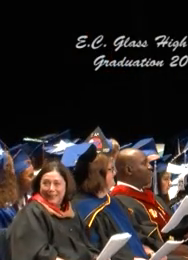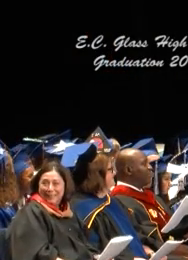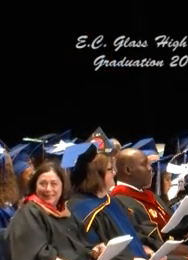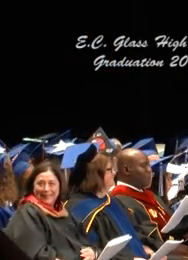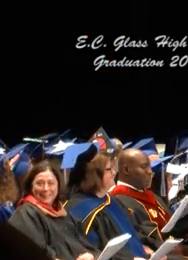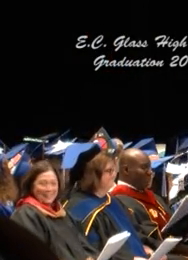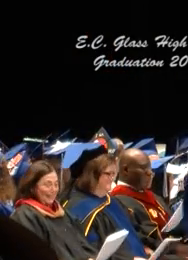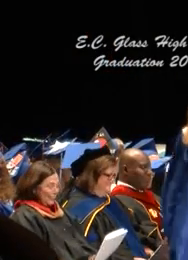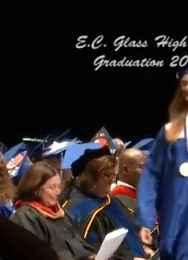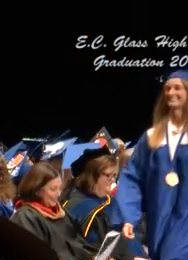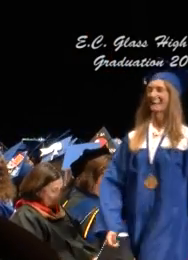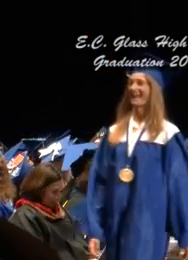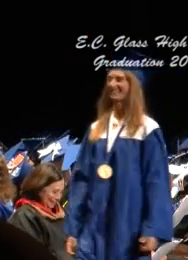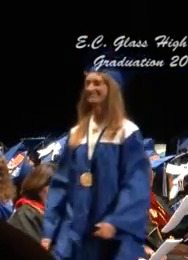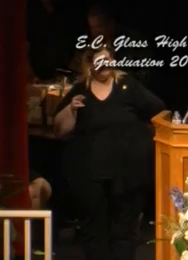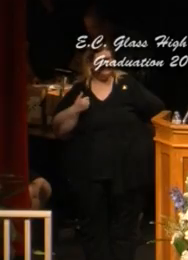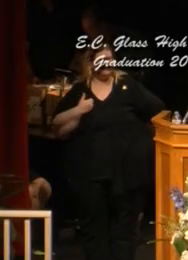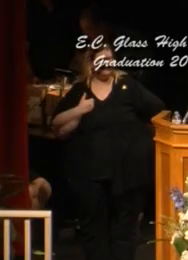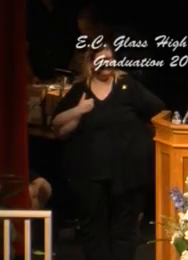Amaya Waller.